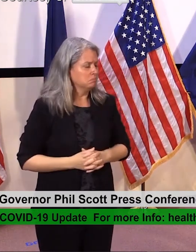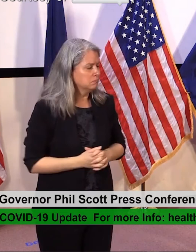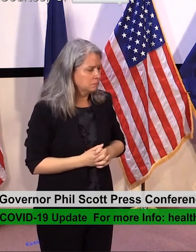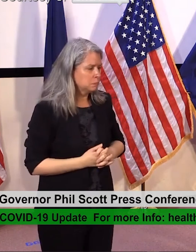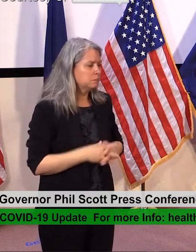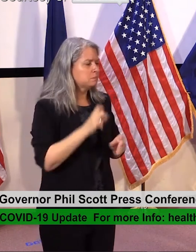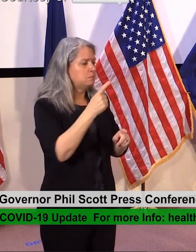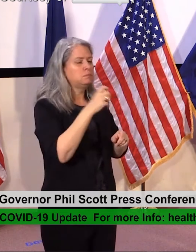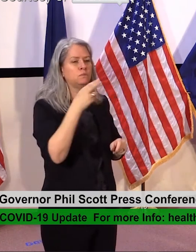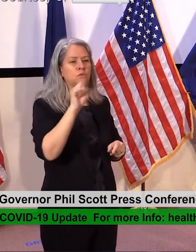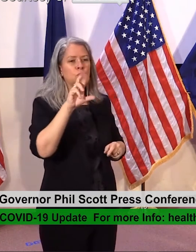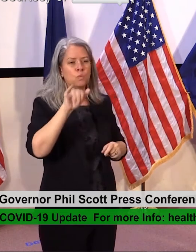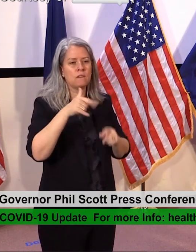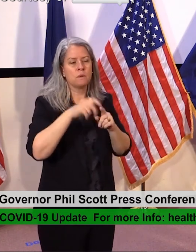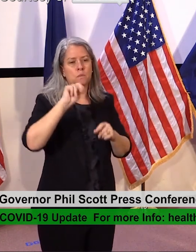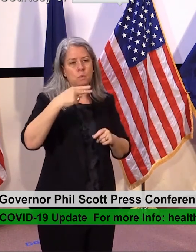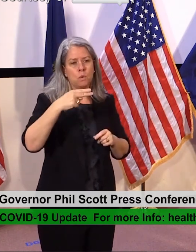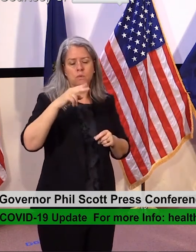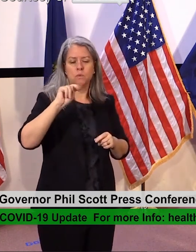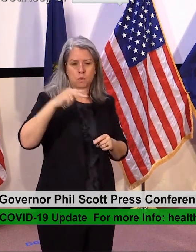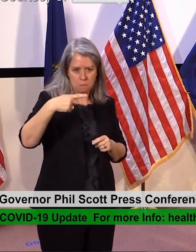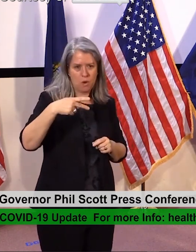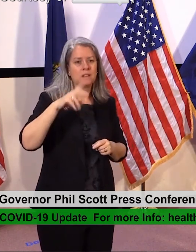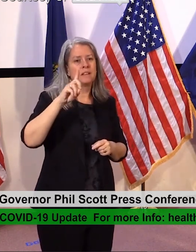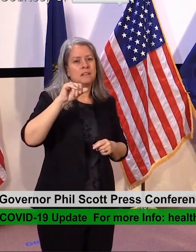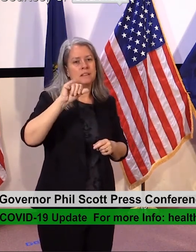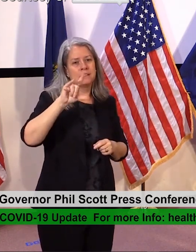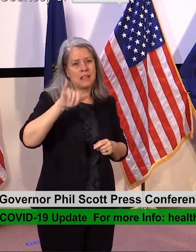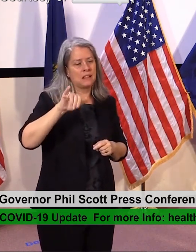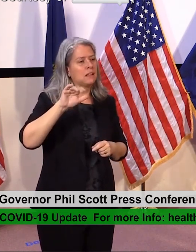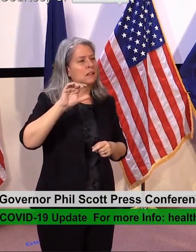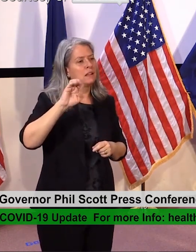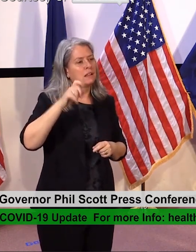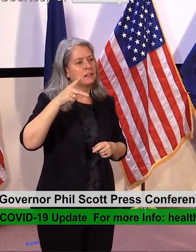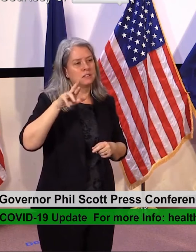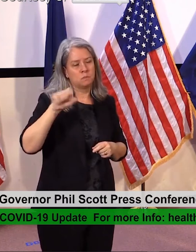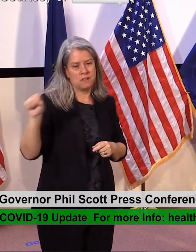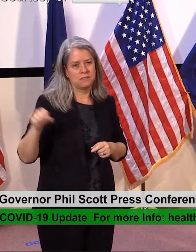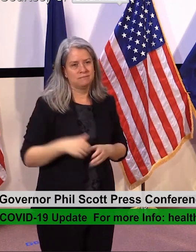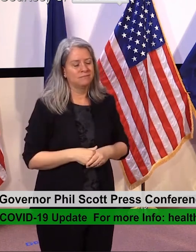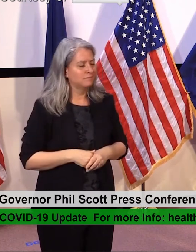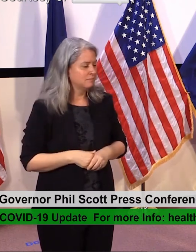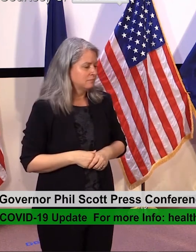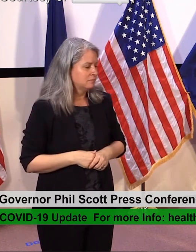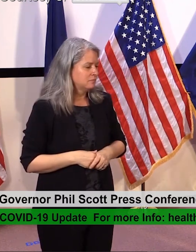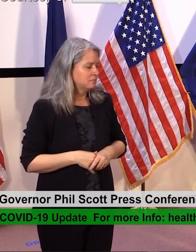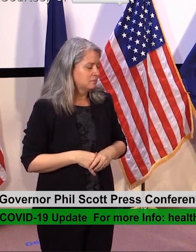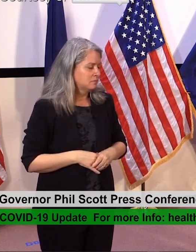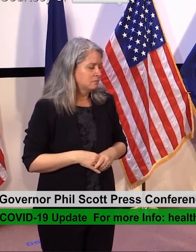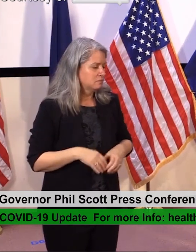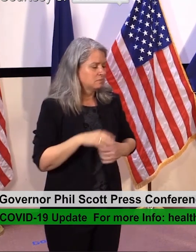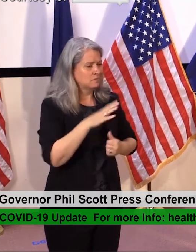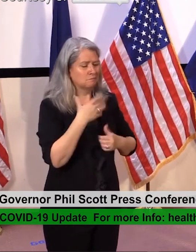Okay. All right, Chris Roy, Newport Daily Express. Yes, good morning, thank you. This is a little bit off theme,